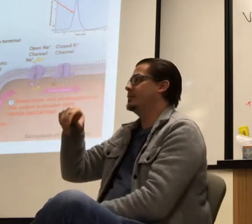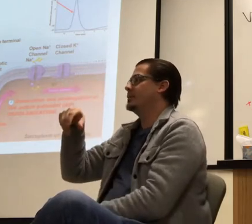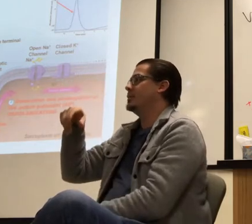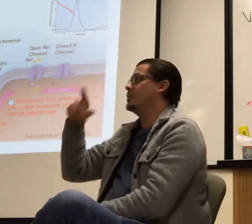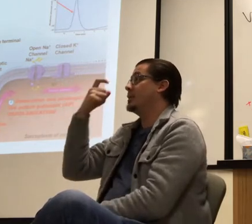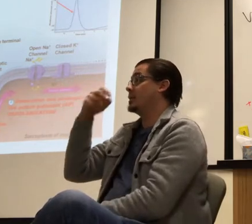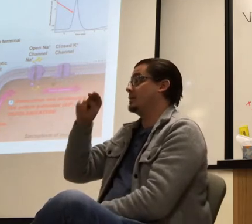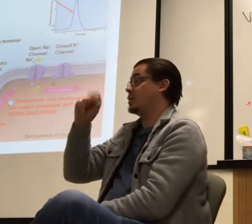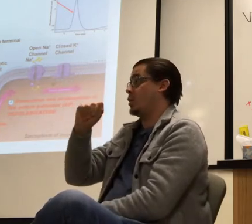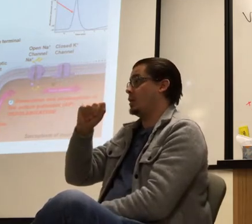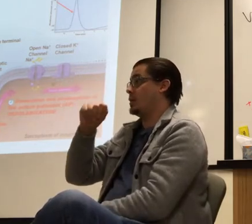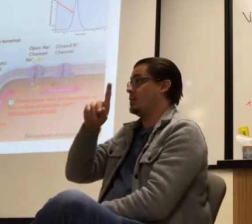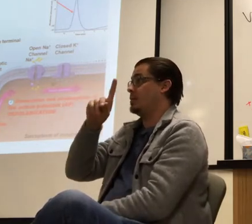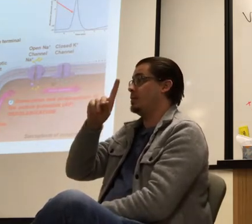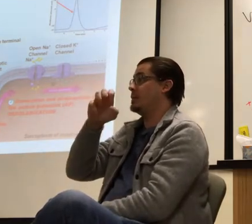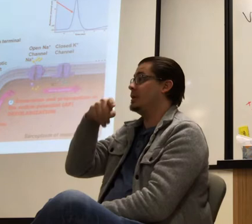sodium